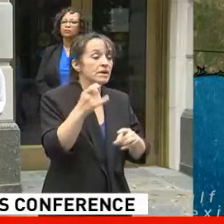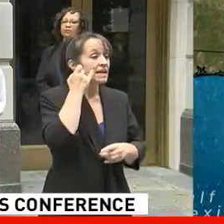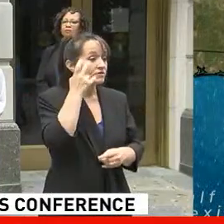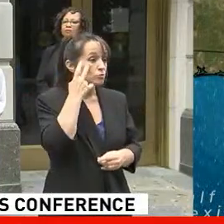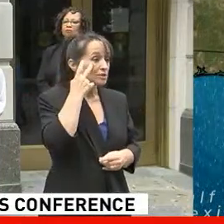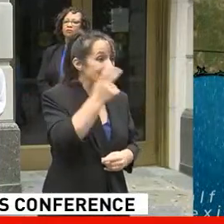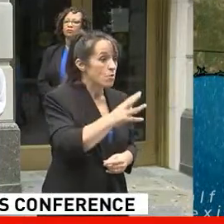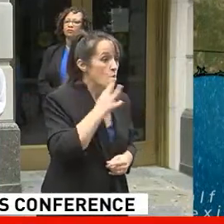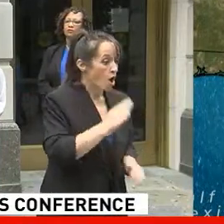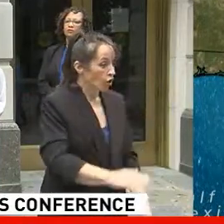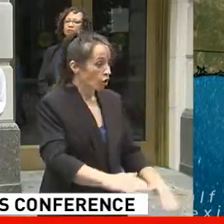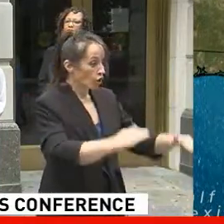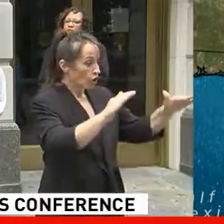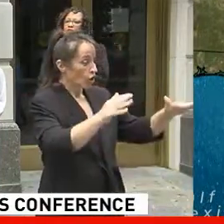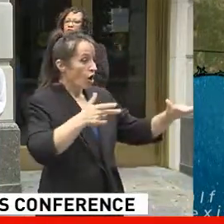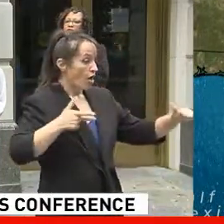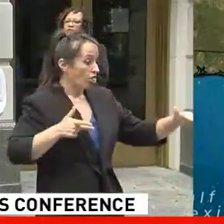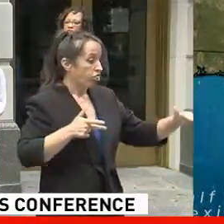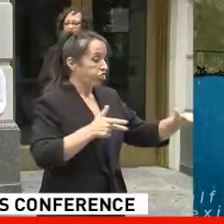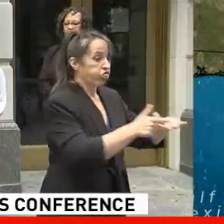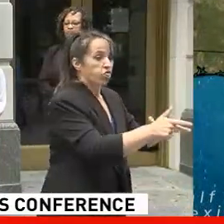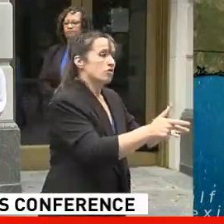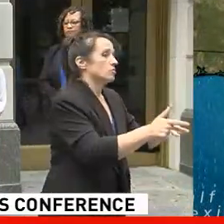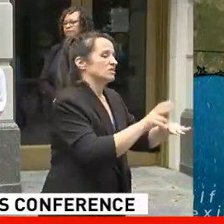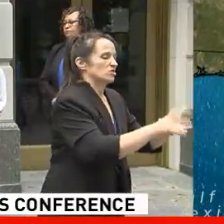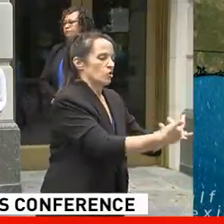route, turn around, don't drown. Thank you.